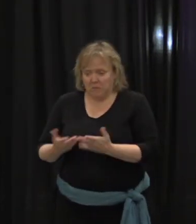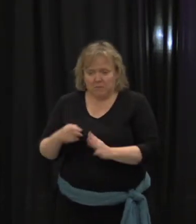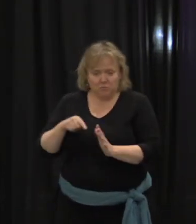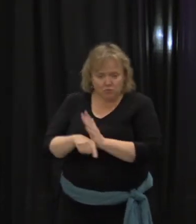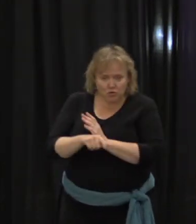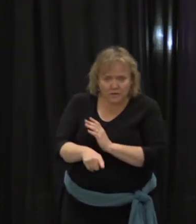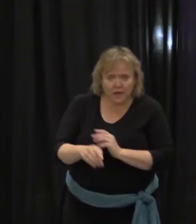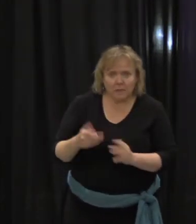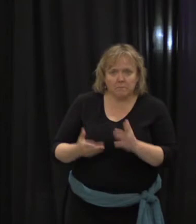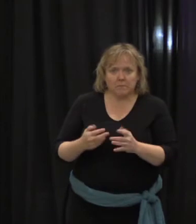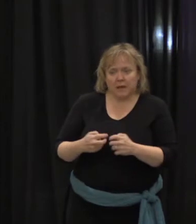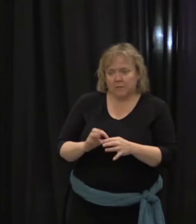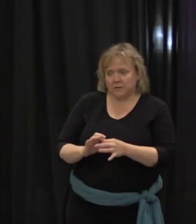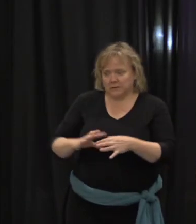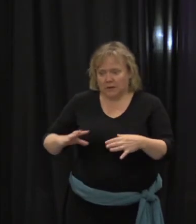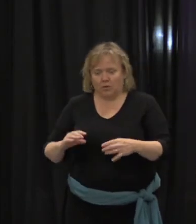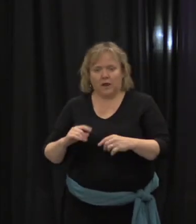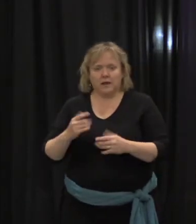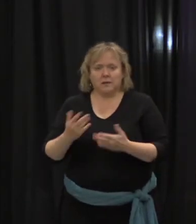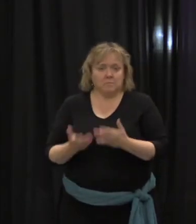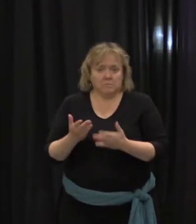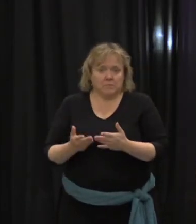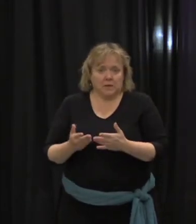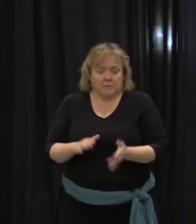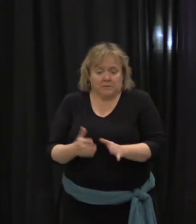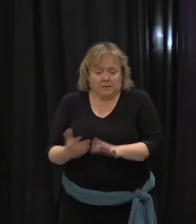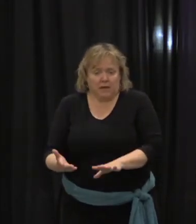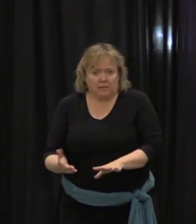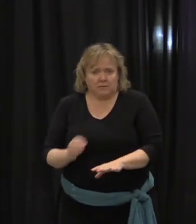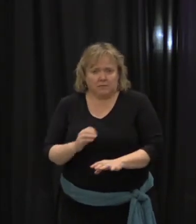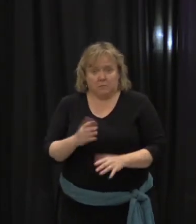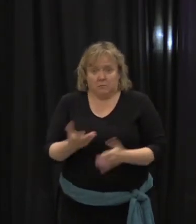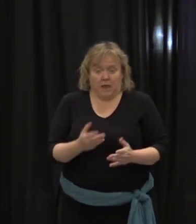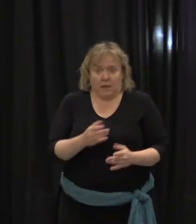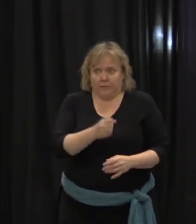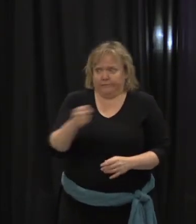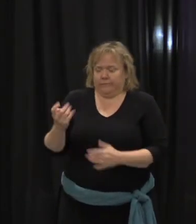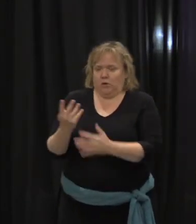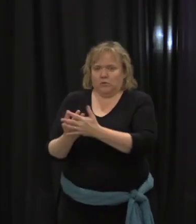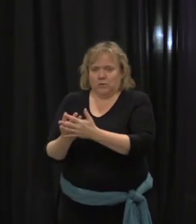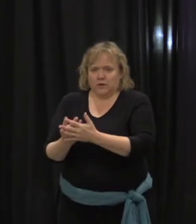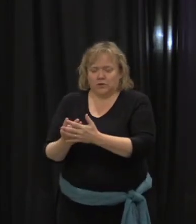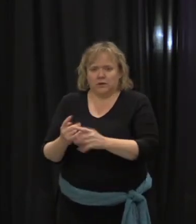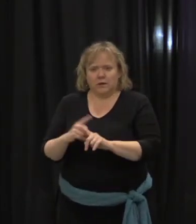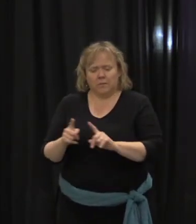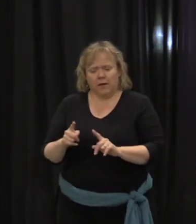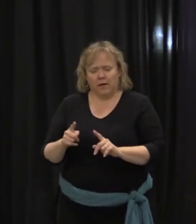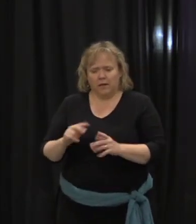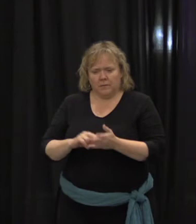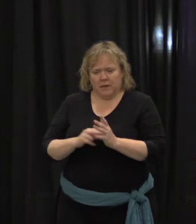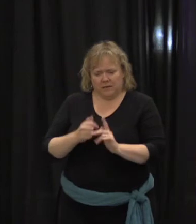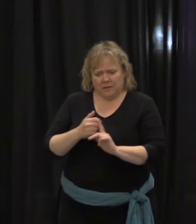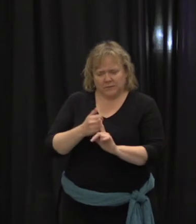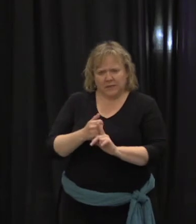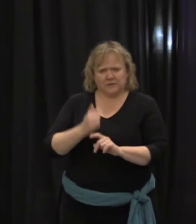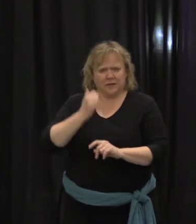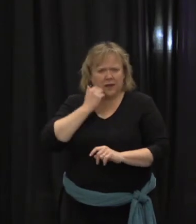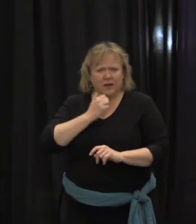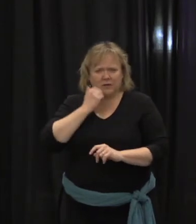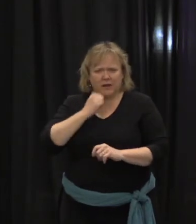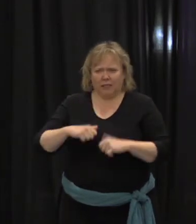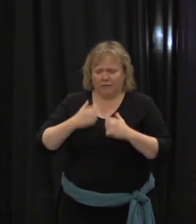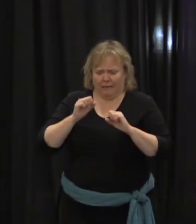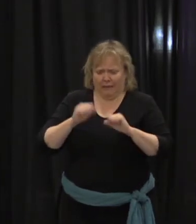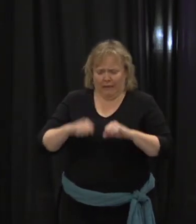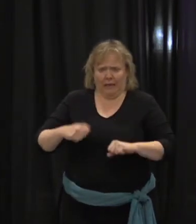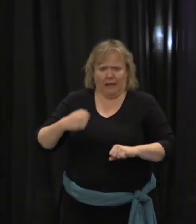separation, poverty, famine, or incarceration. That live every day wondering if they will be able to pay their bills or afford to feed